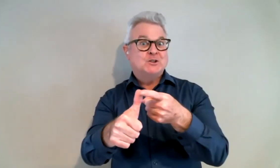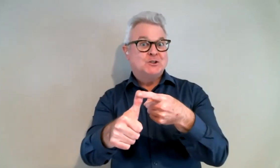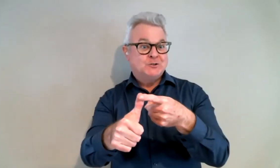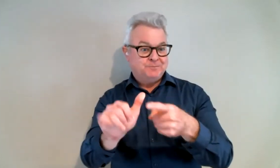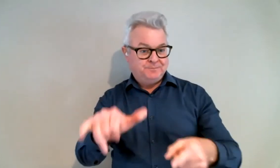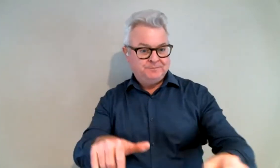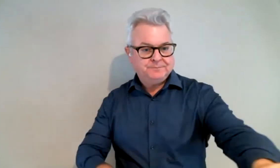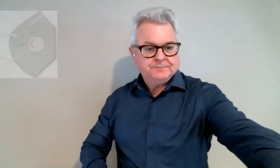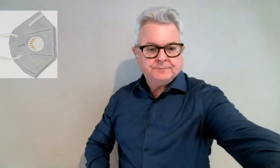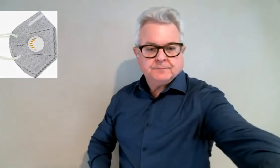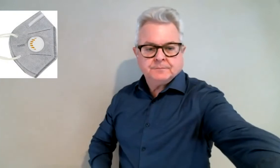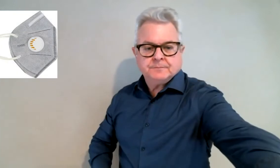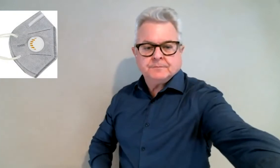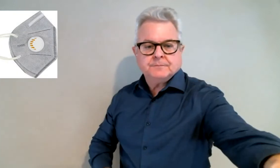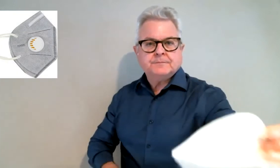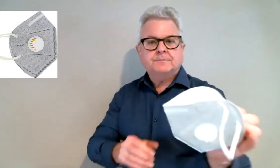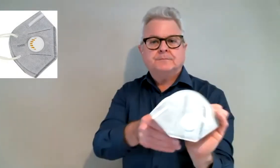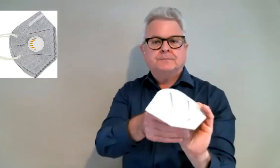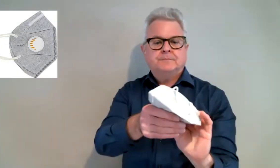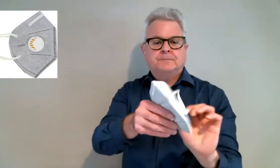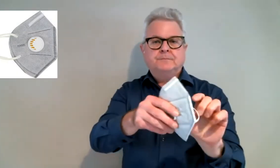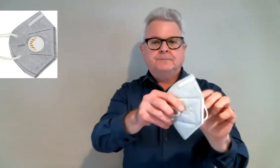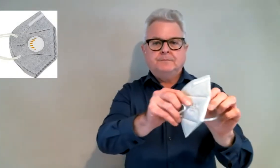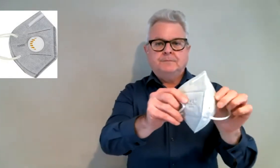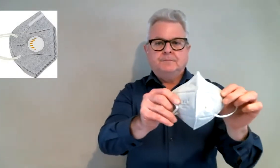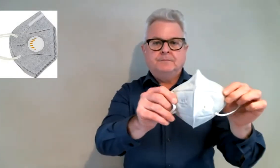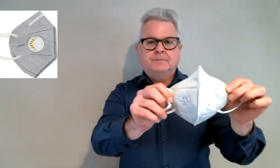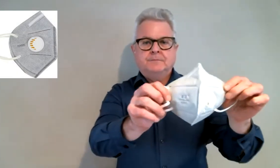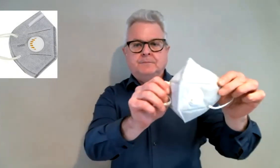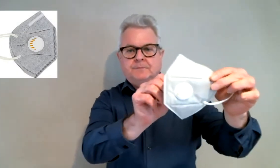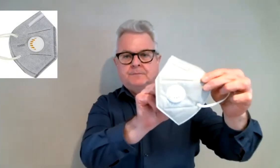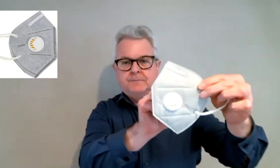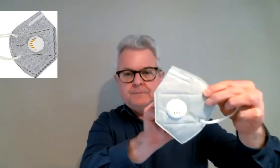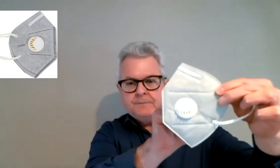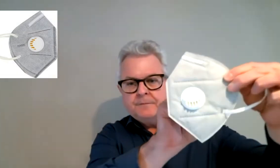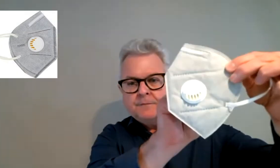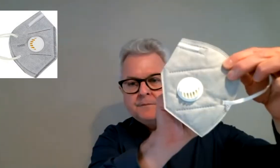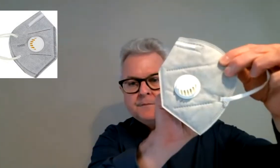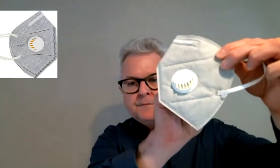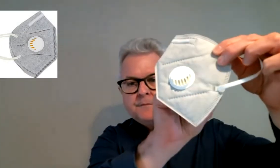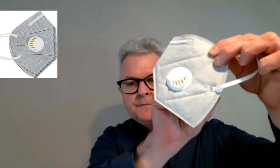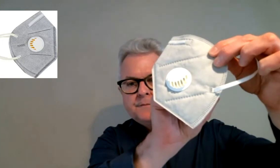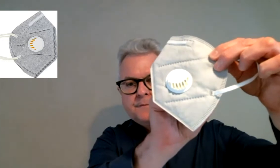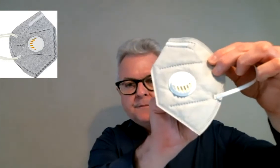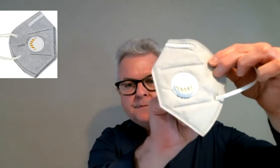So the CDC is recommending some masks to be worn and others not to be worn. This mask here, if you